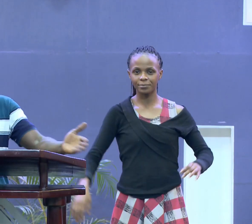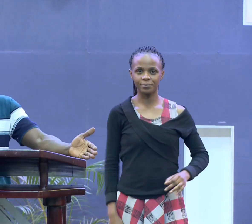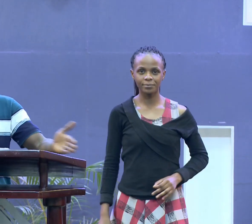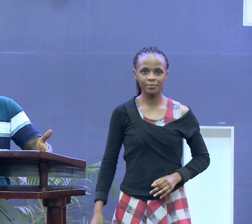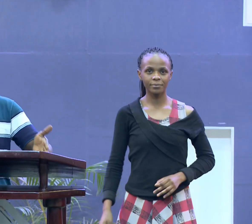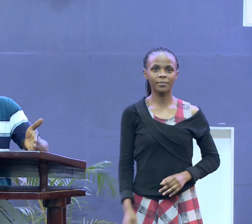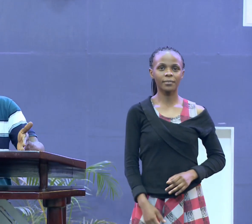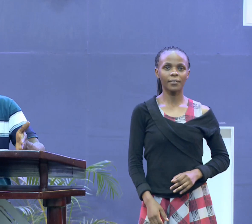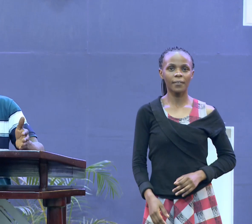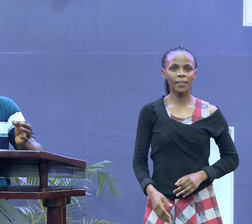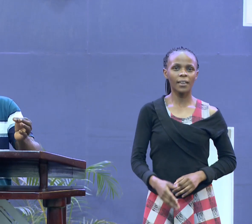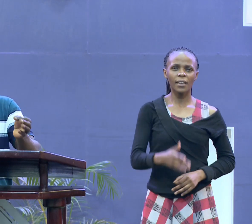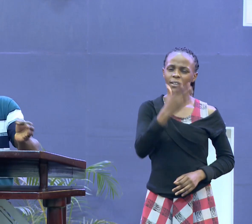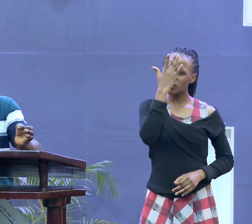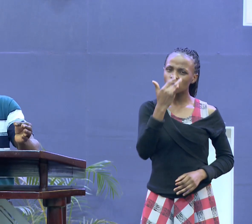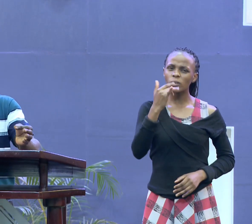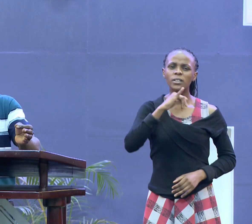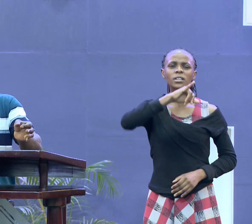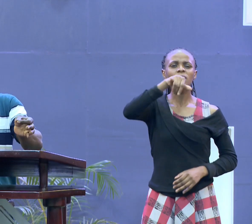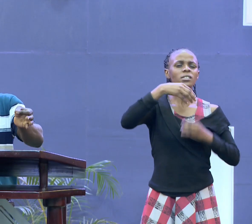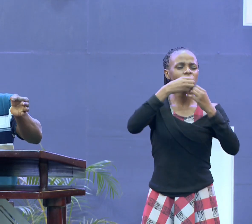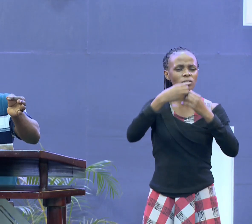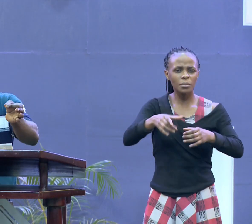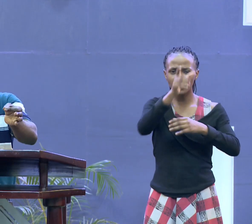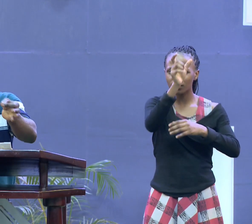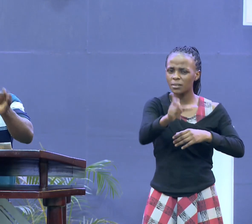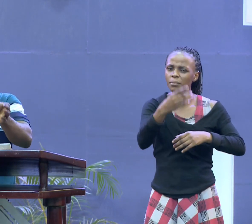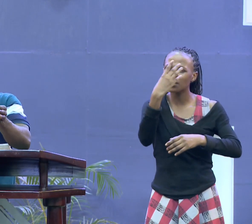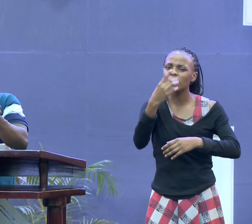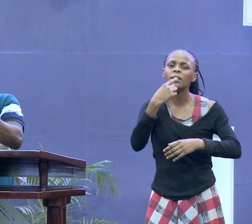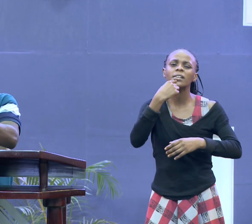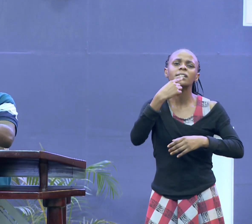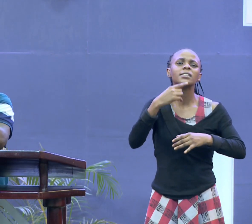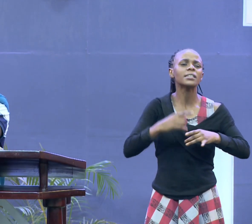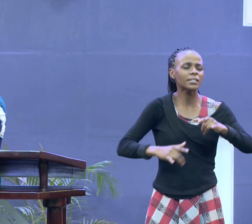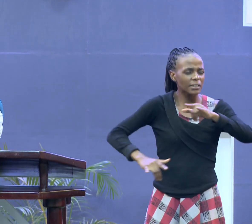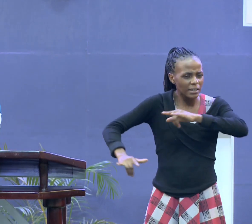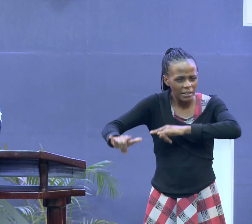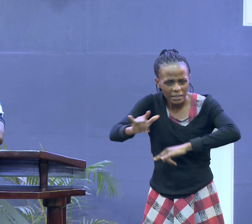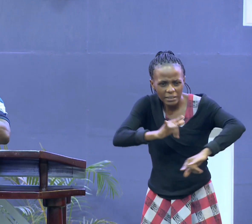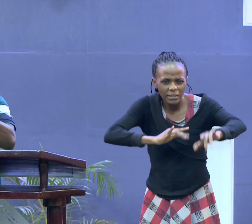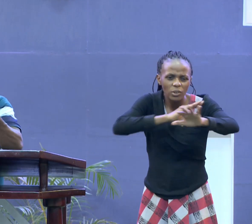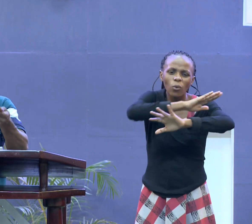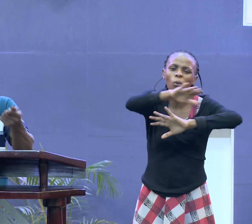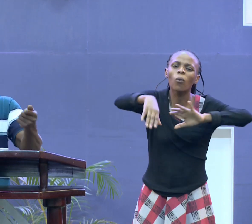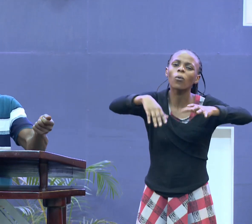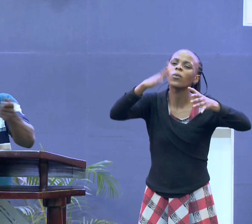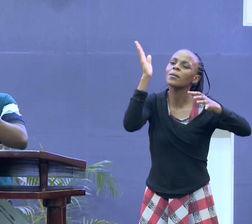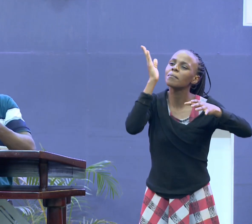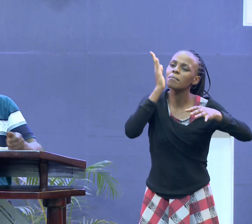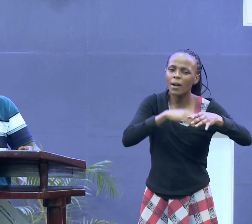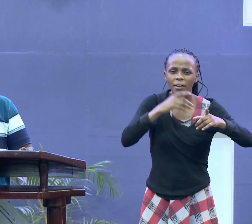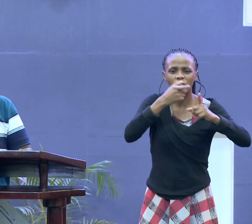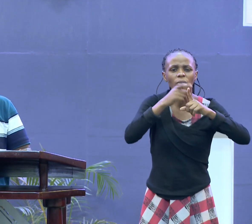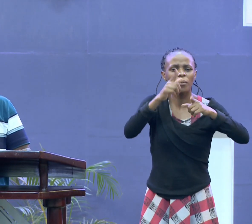clean. Jeremiah chapter 4 verse 14, he puts it right and he says, cleanse the evil from your heart and you will be